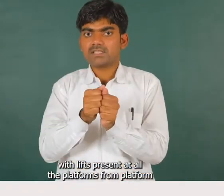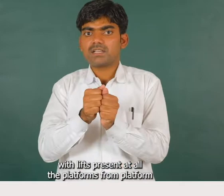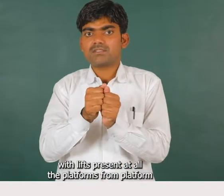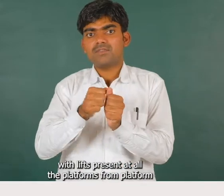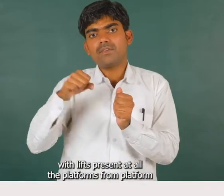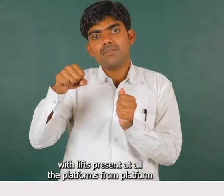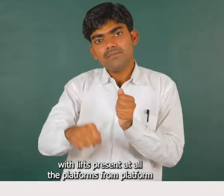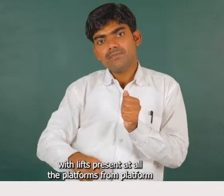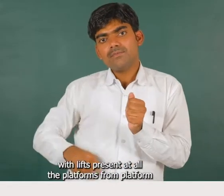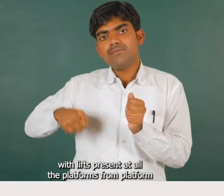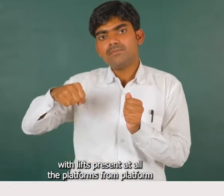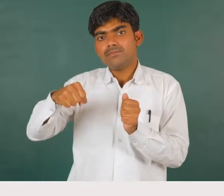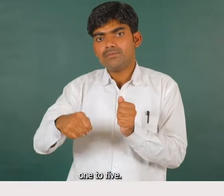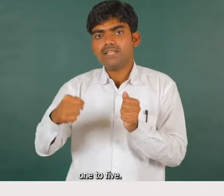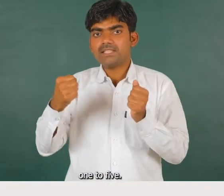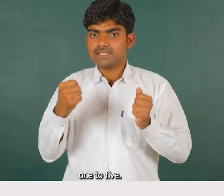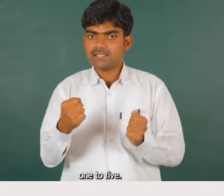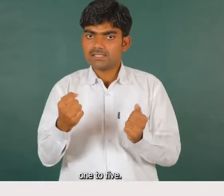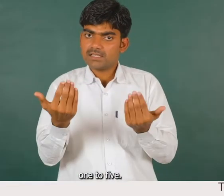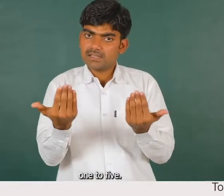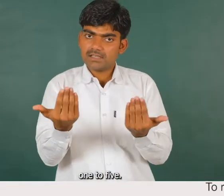from platform 1 to 5.